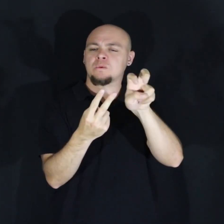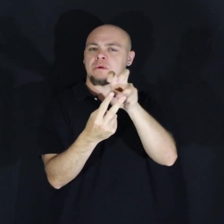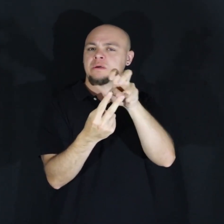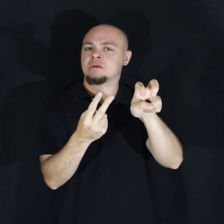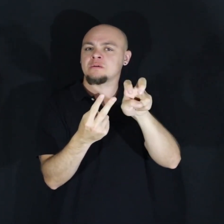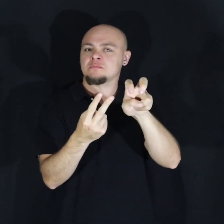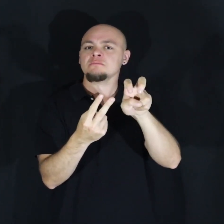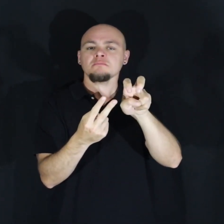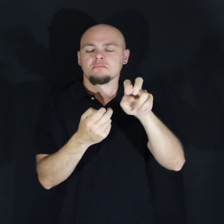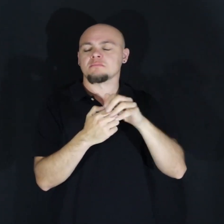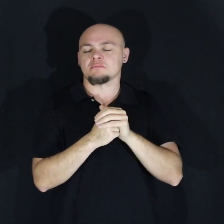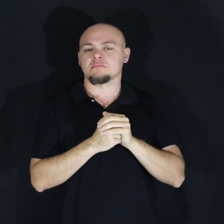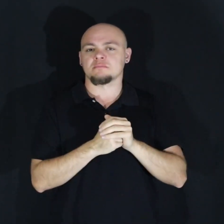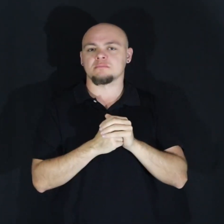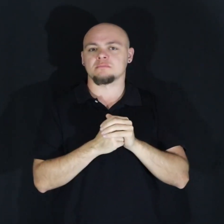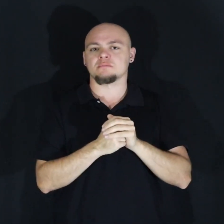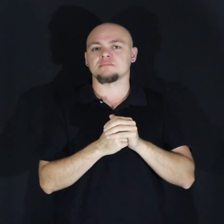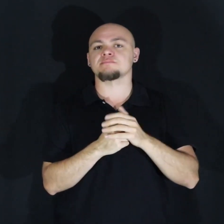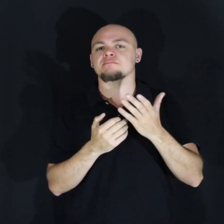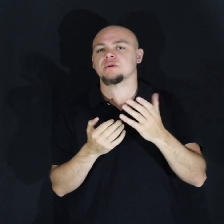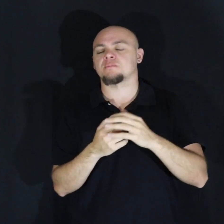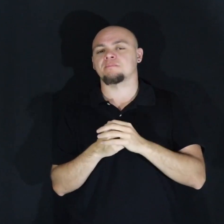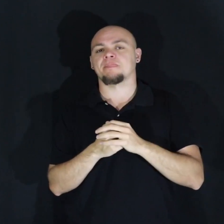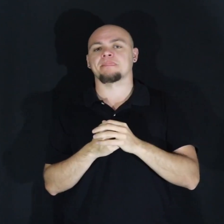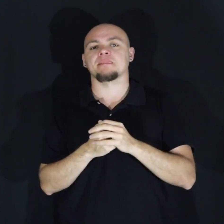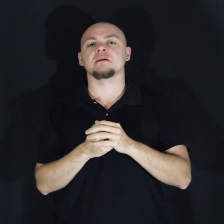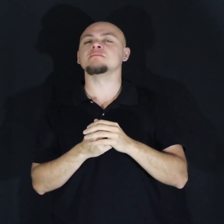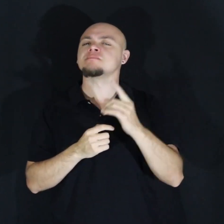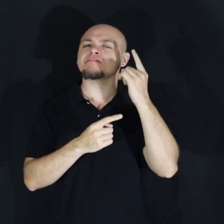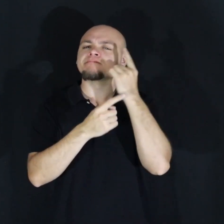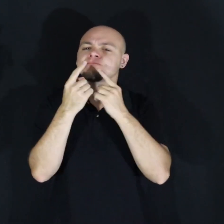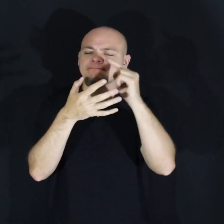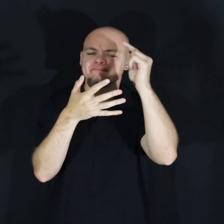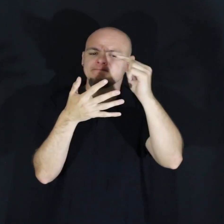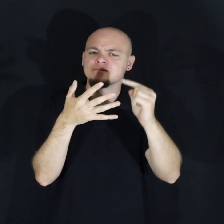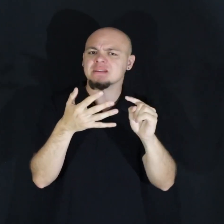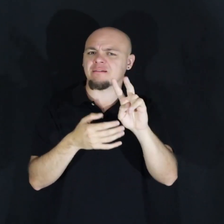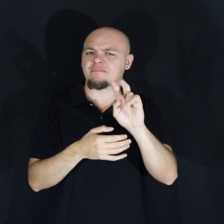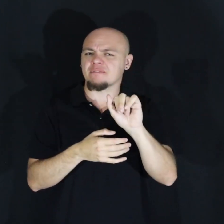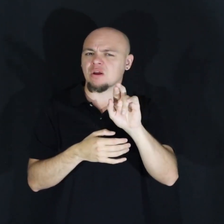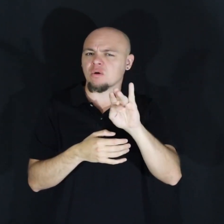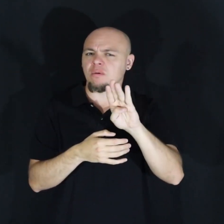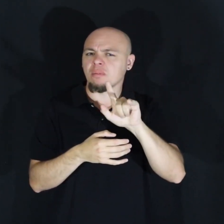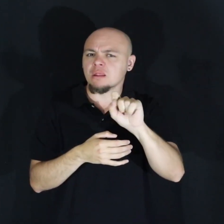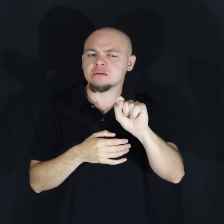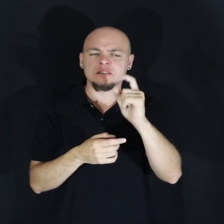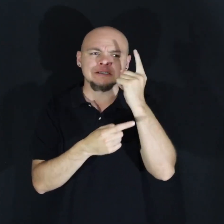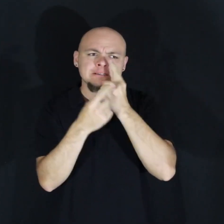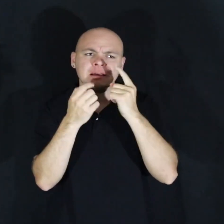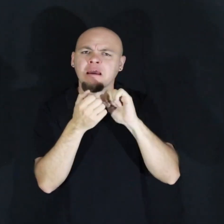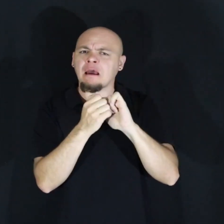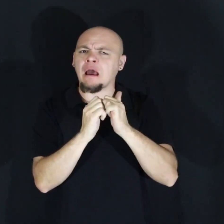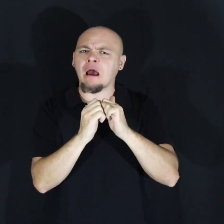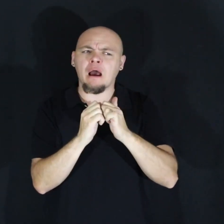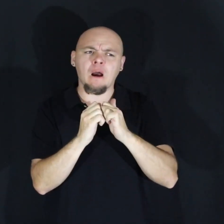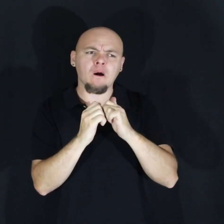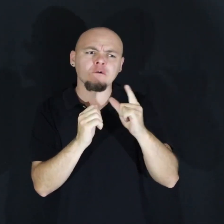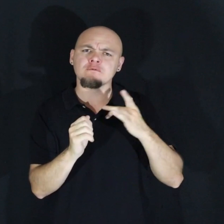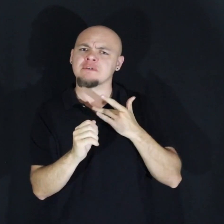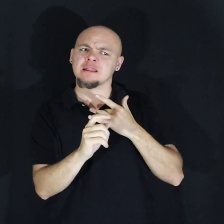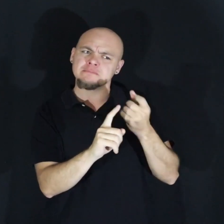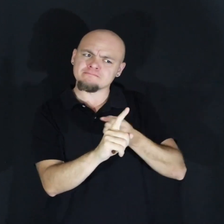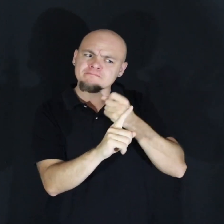together. So, when we consider all these variables and we consider this duality and how much feelings matter in